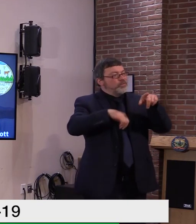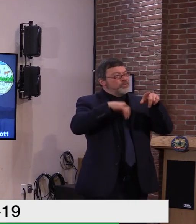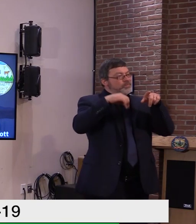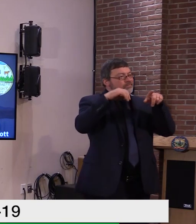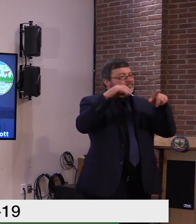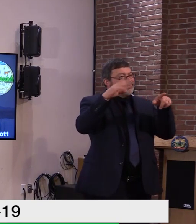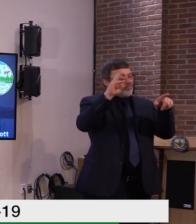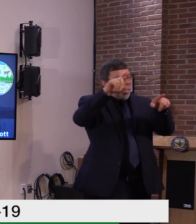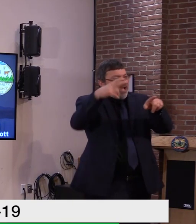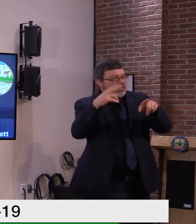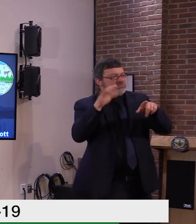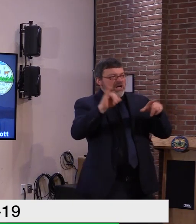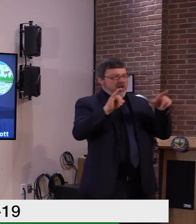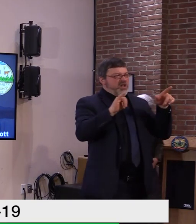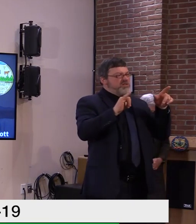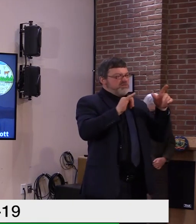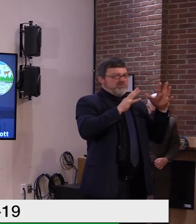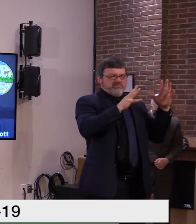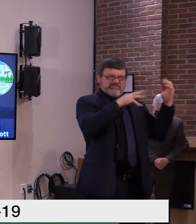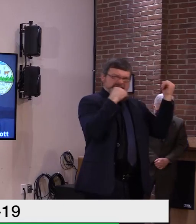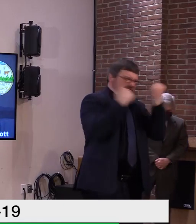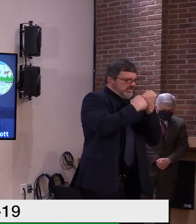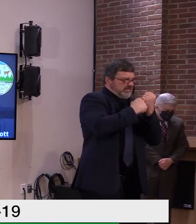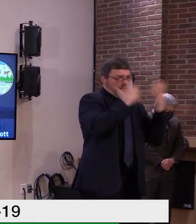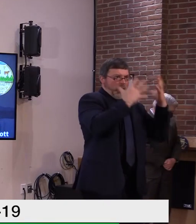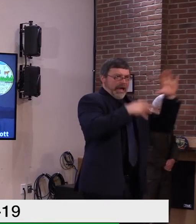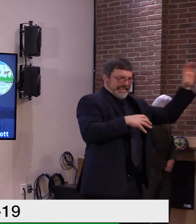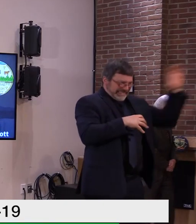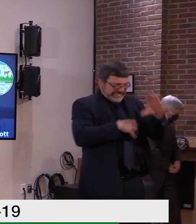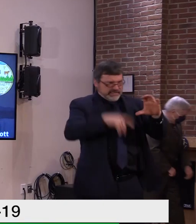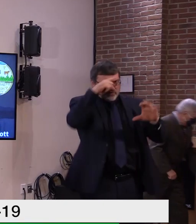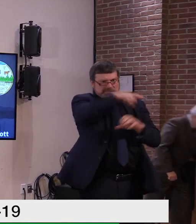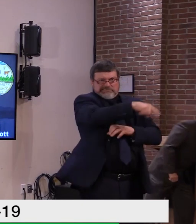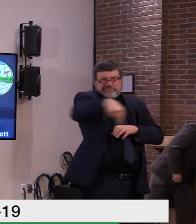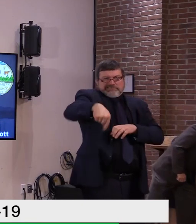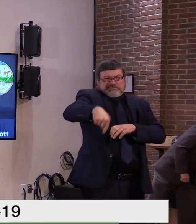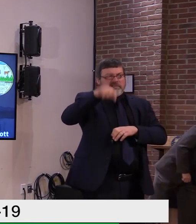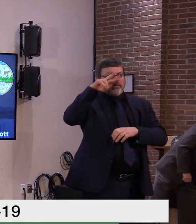So I look forward to that. This will get us through the next few weeks.